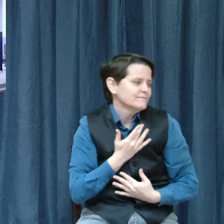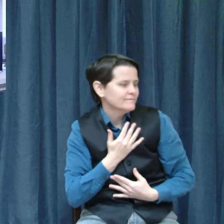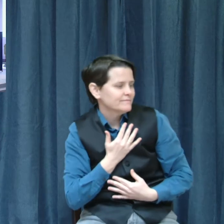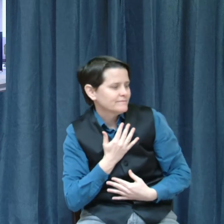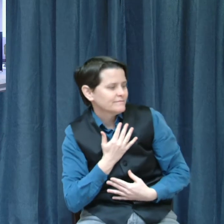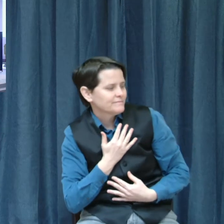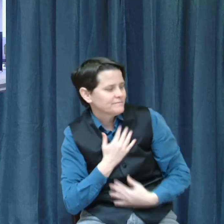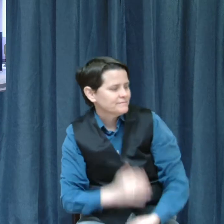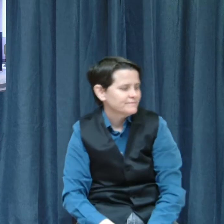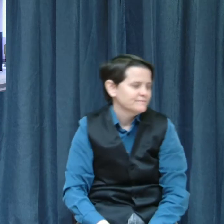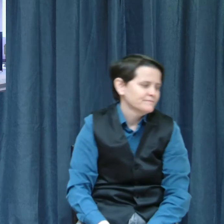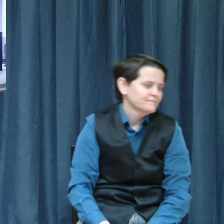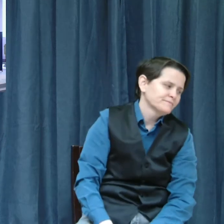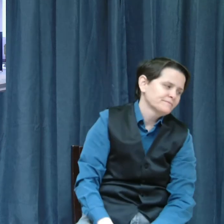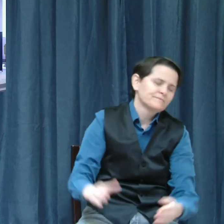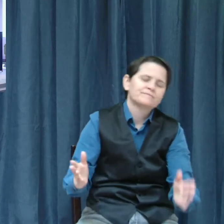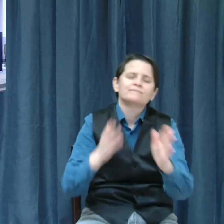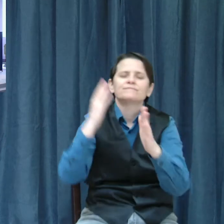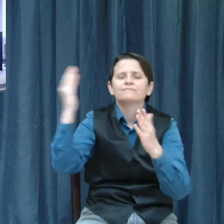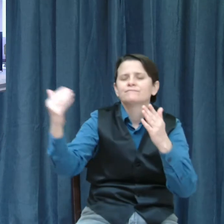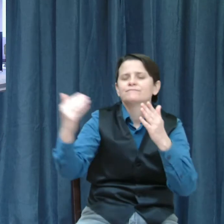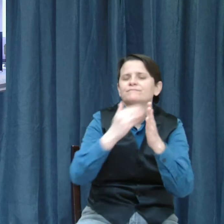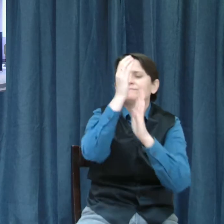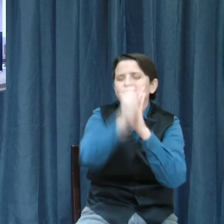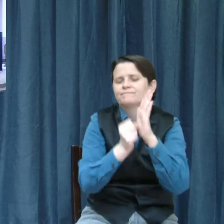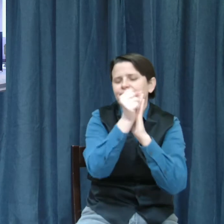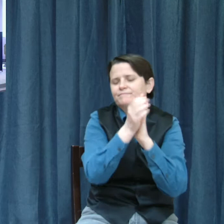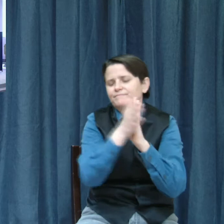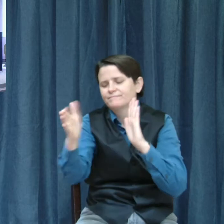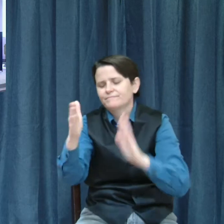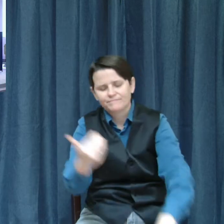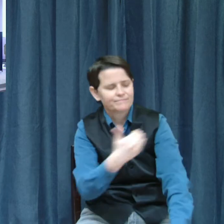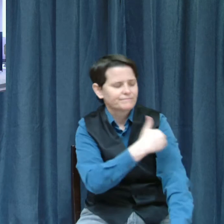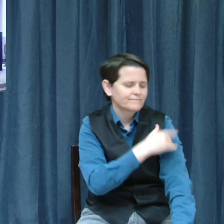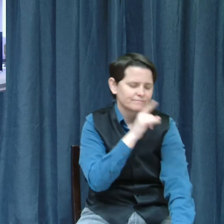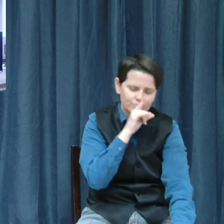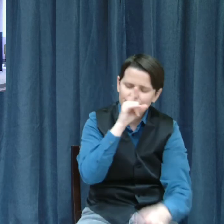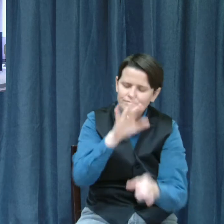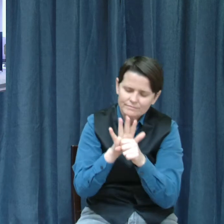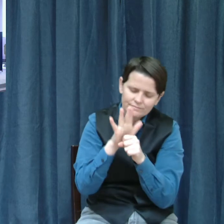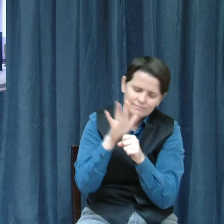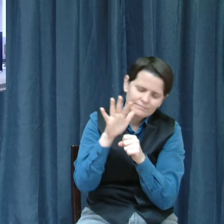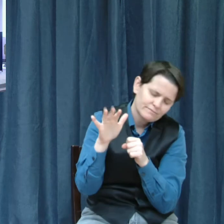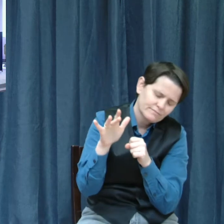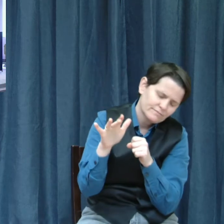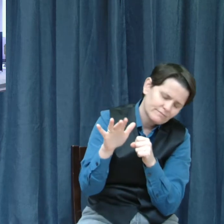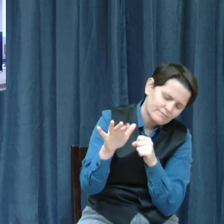way. It's a season of power and prosperity.